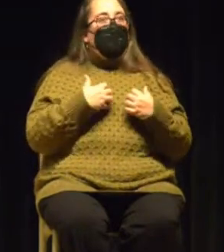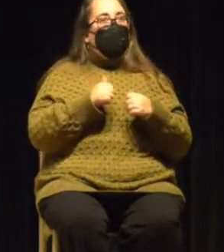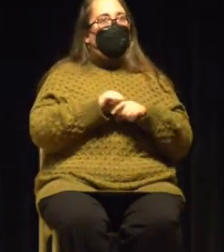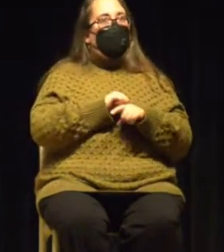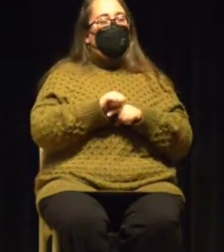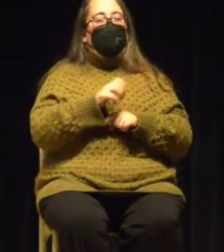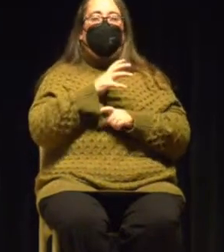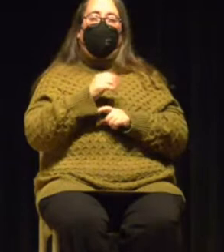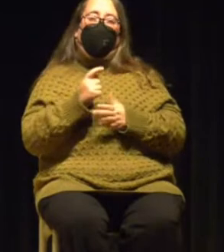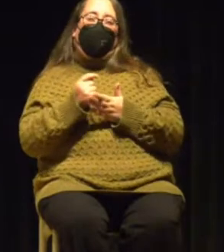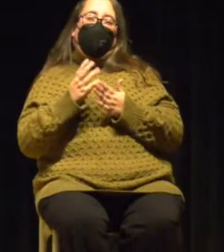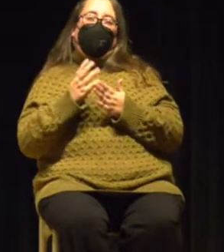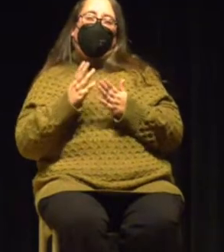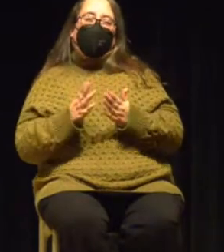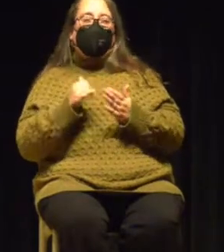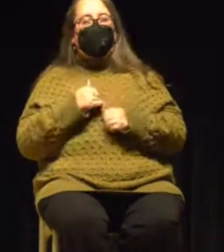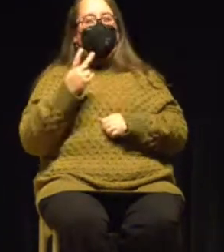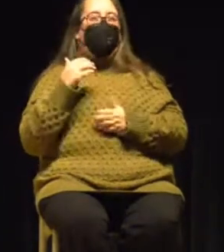Those are my two takeaways.